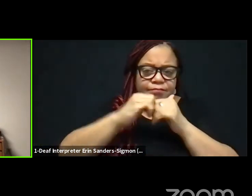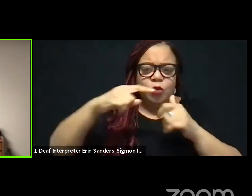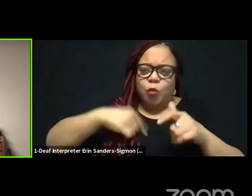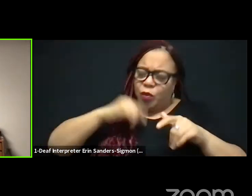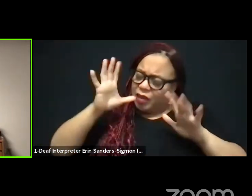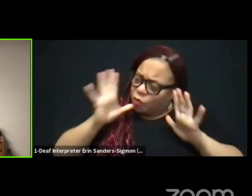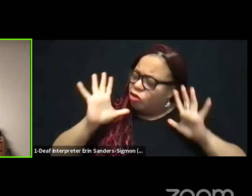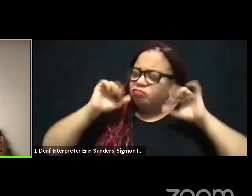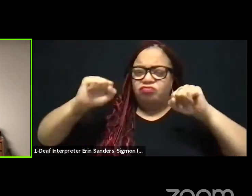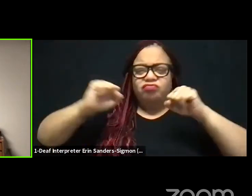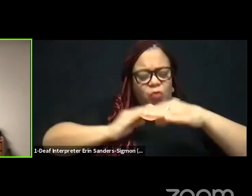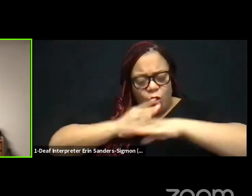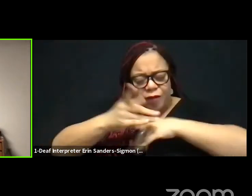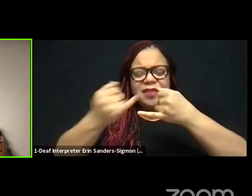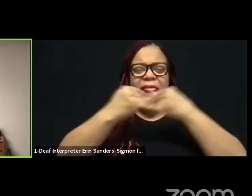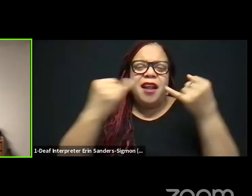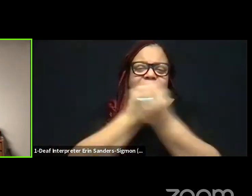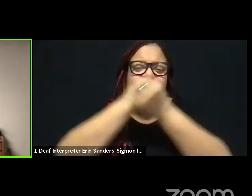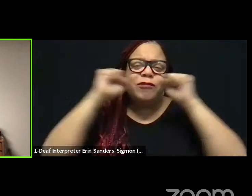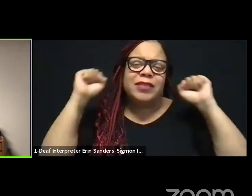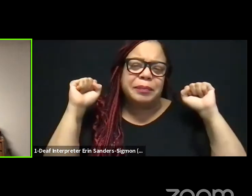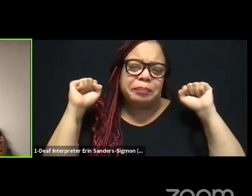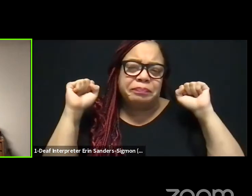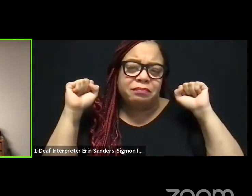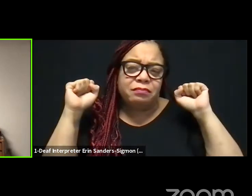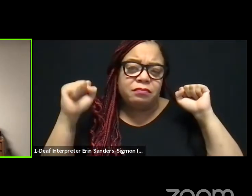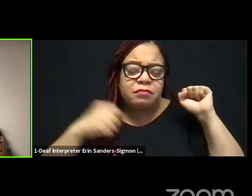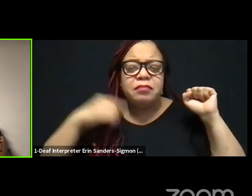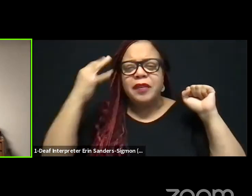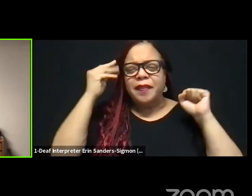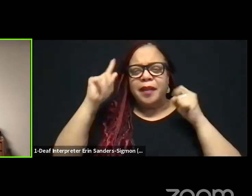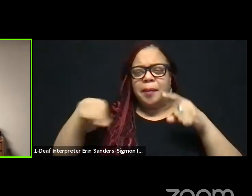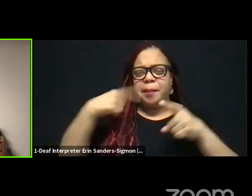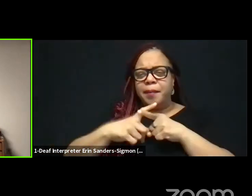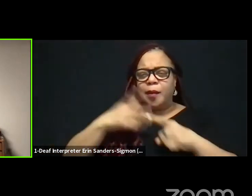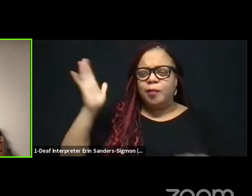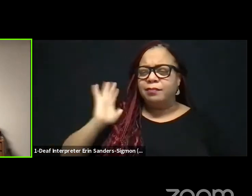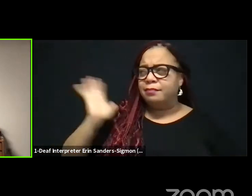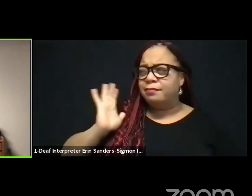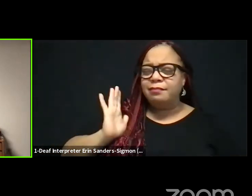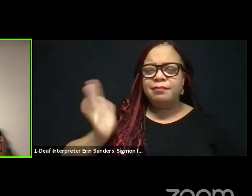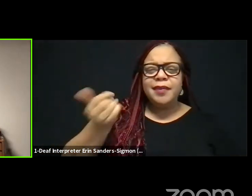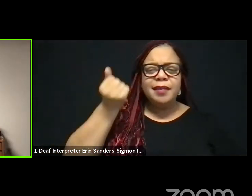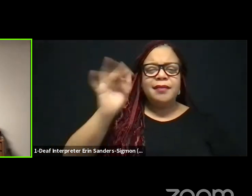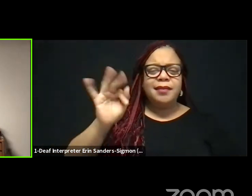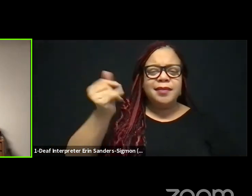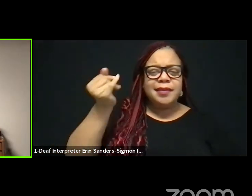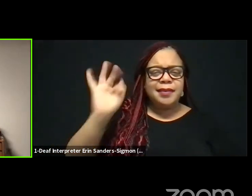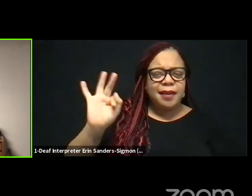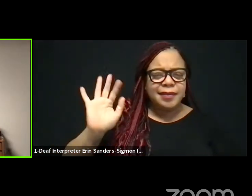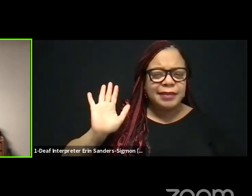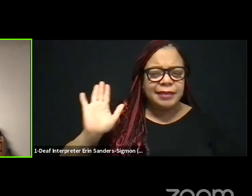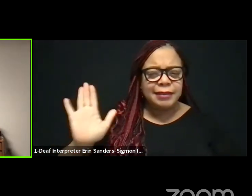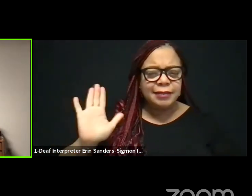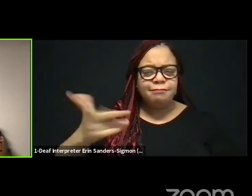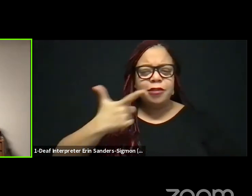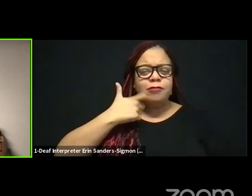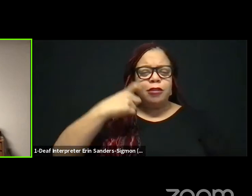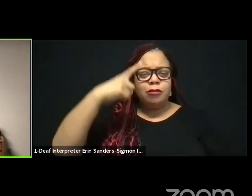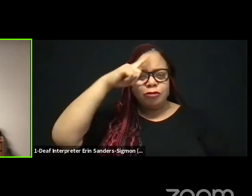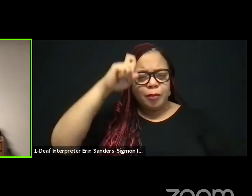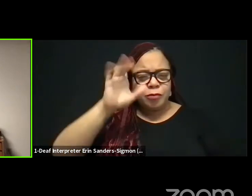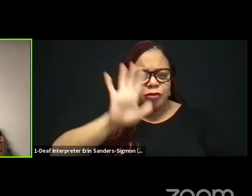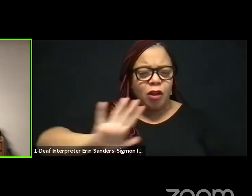Summers all across the nation. And here in Chicago, a Black boy drowning in Lake Michigan